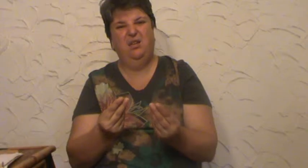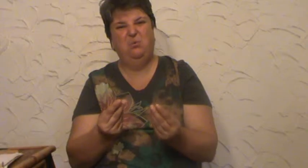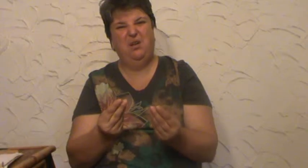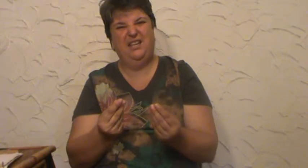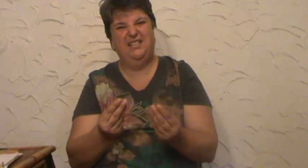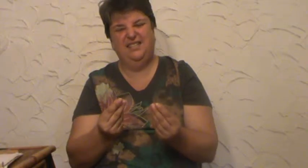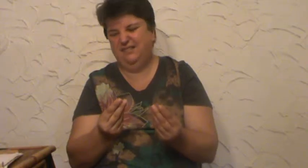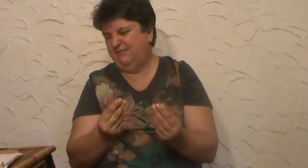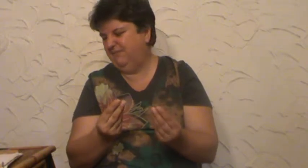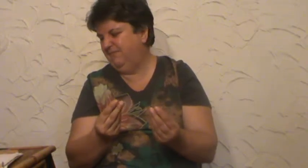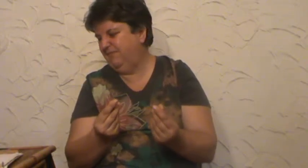Wet.